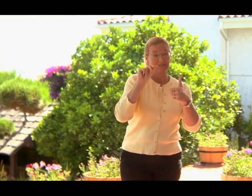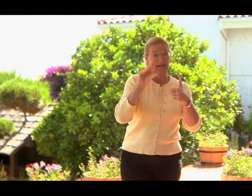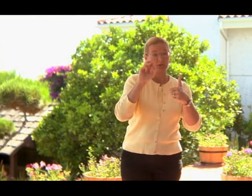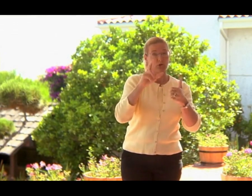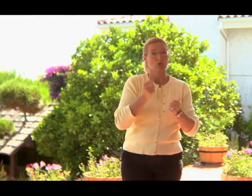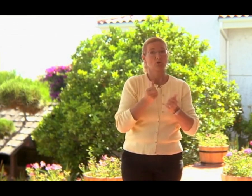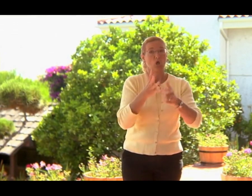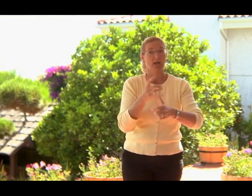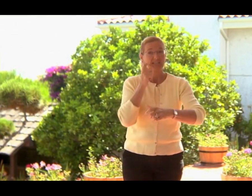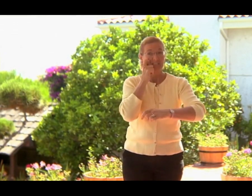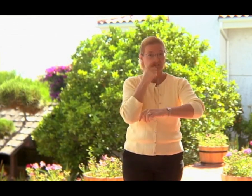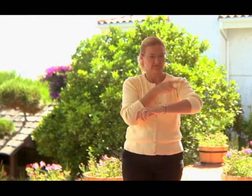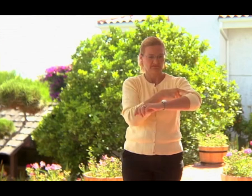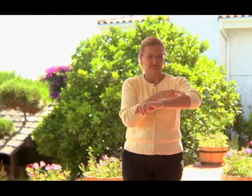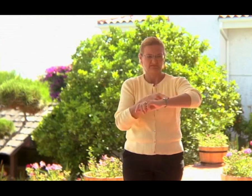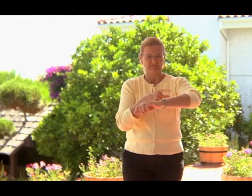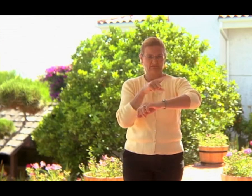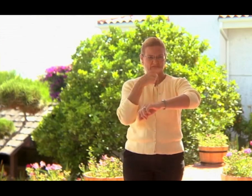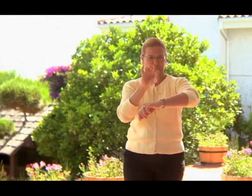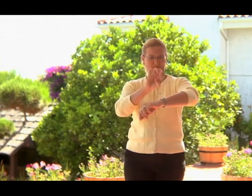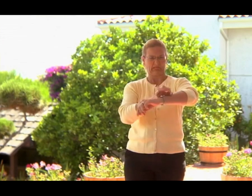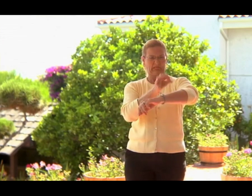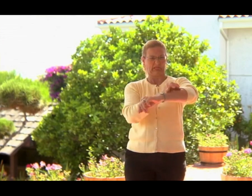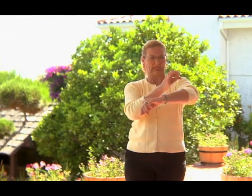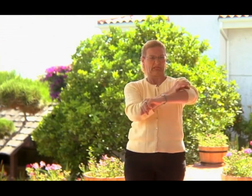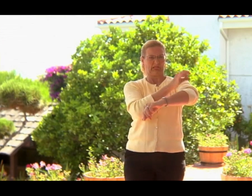First, it causes the skin to look abnormal, not attractive.